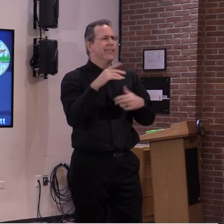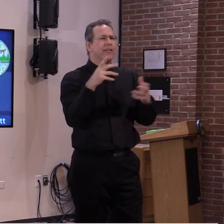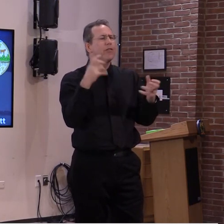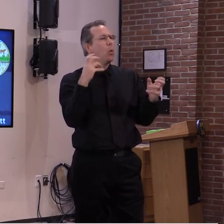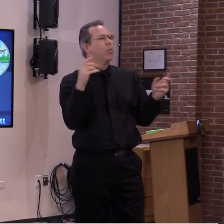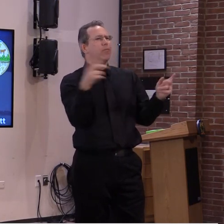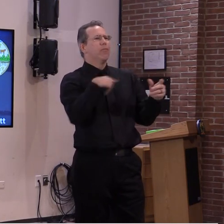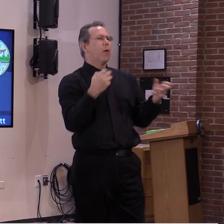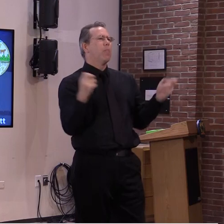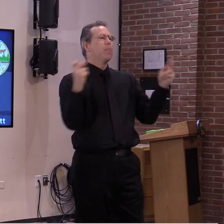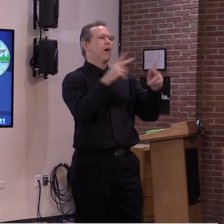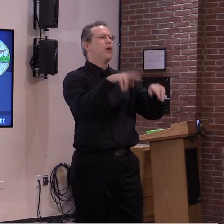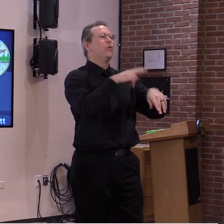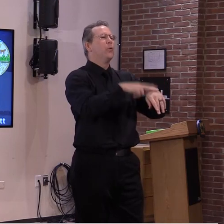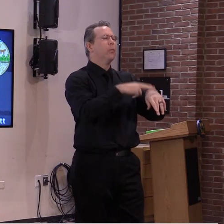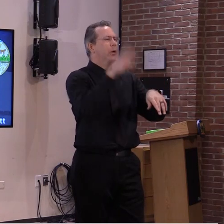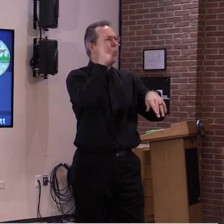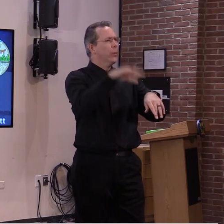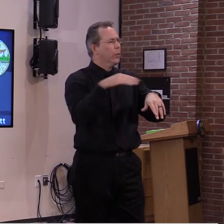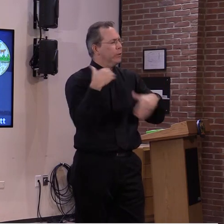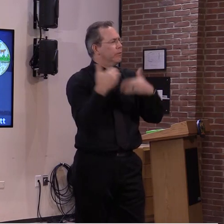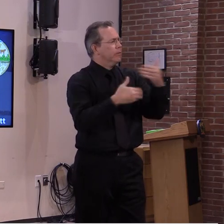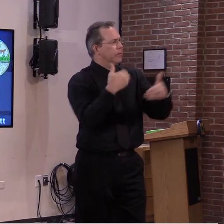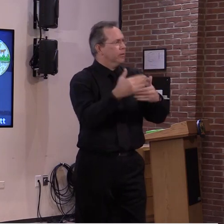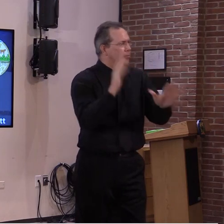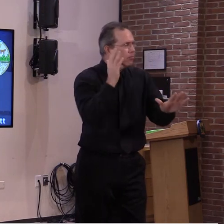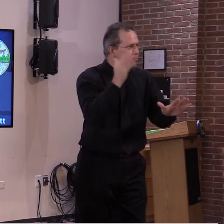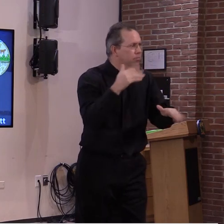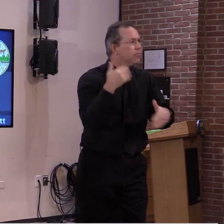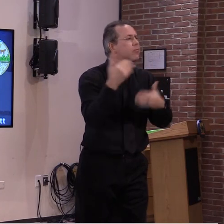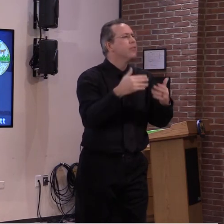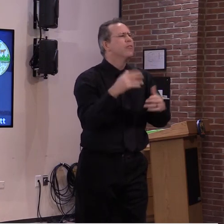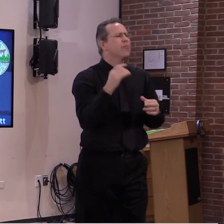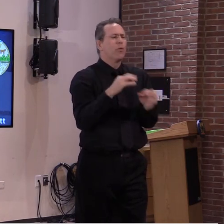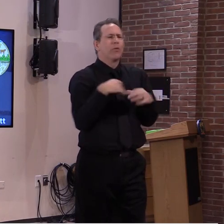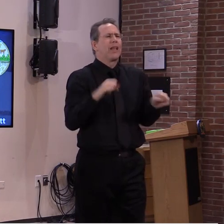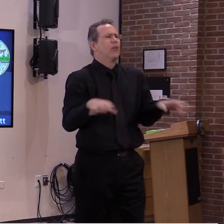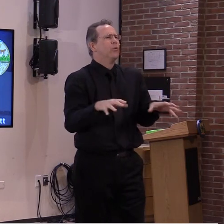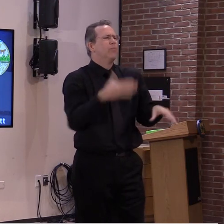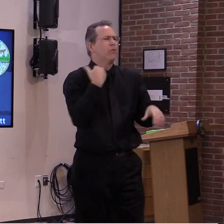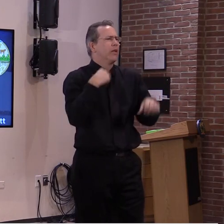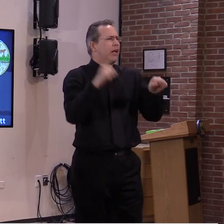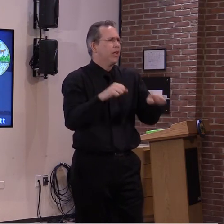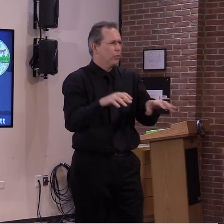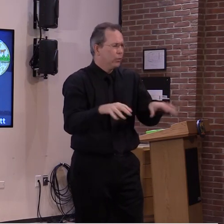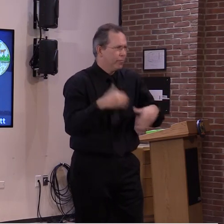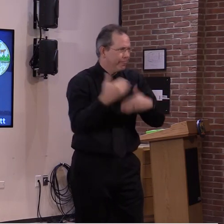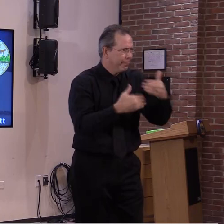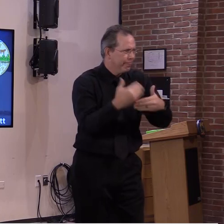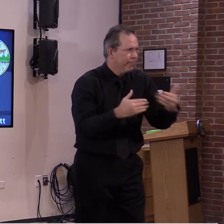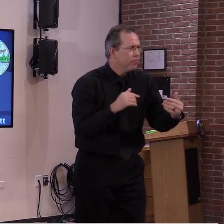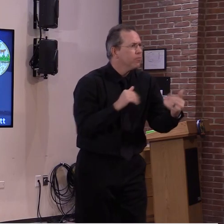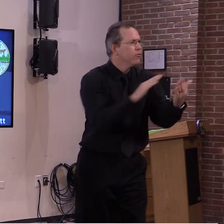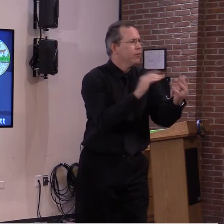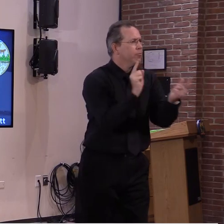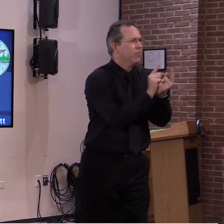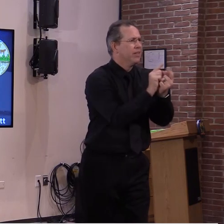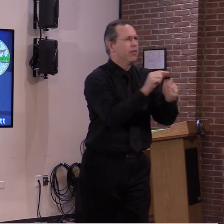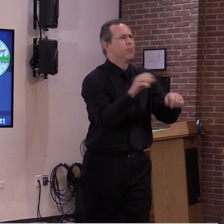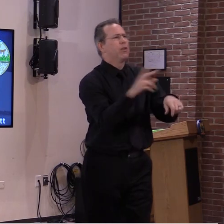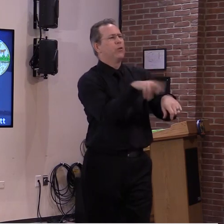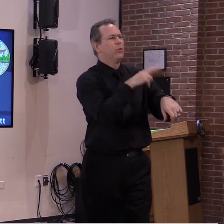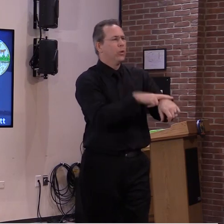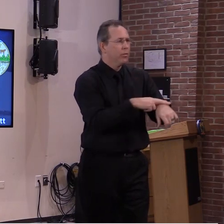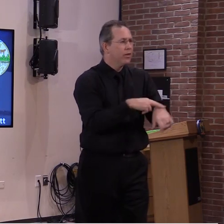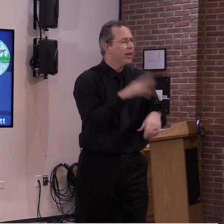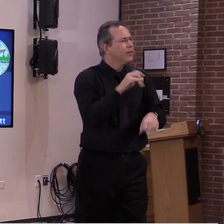and we also know the vaccine is the best and quickest way to get there. But it's going to take some time to get enough supply